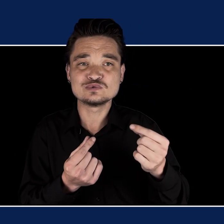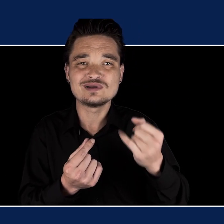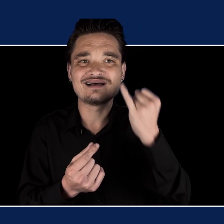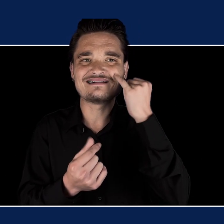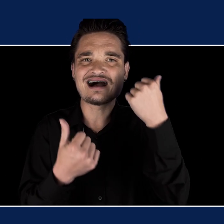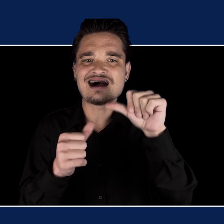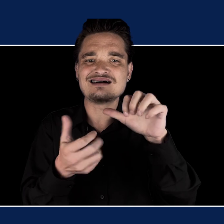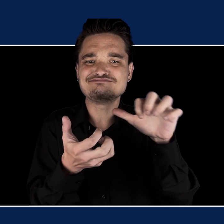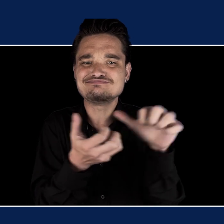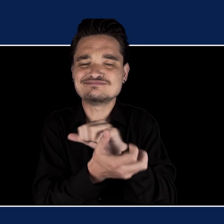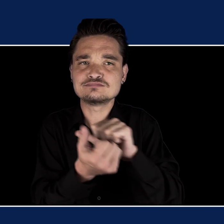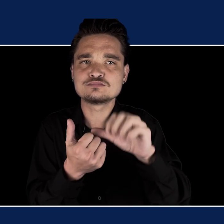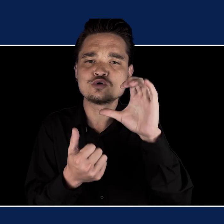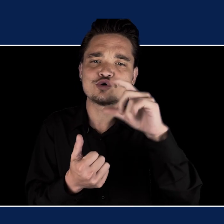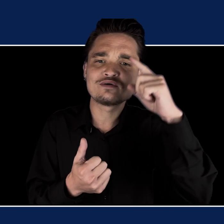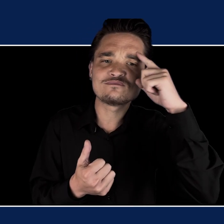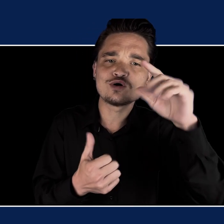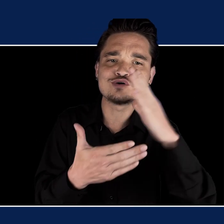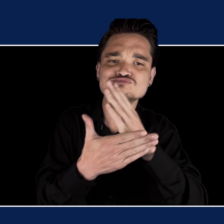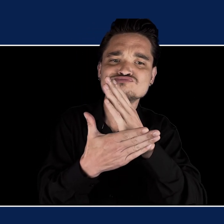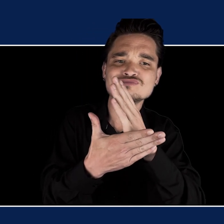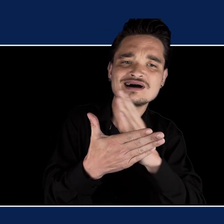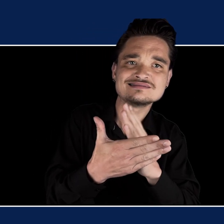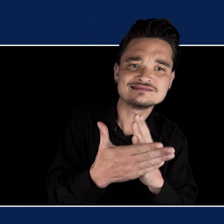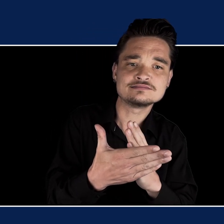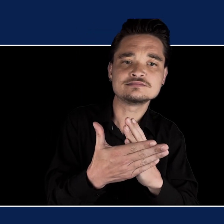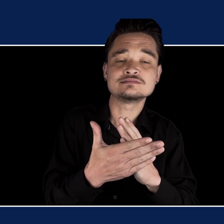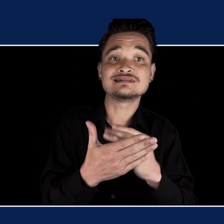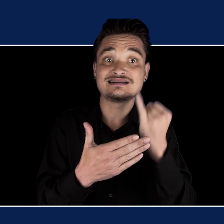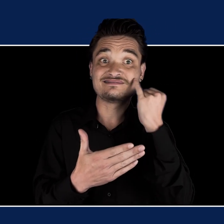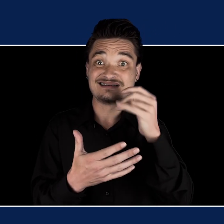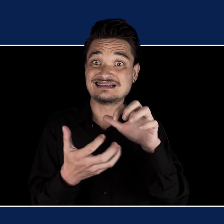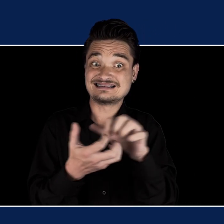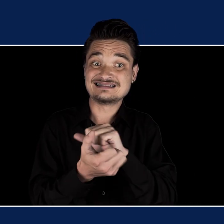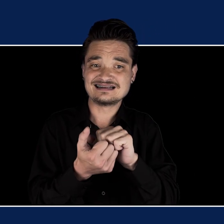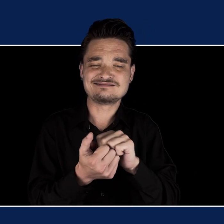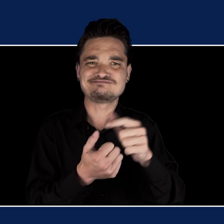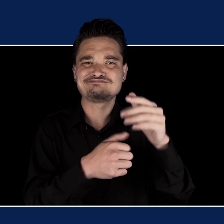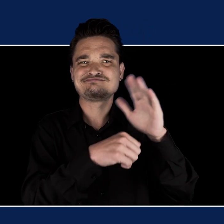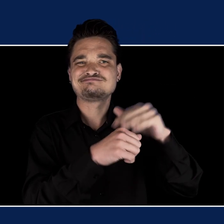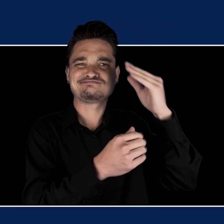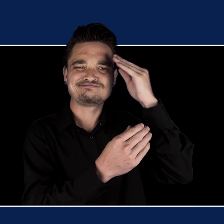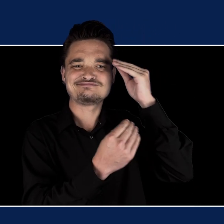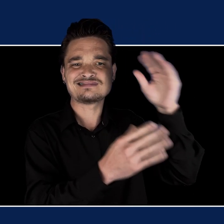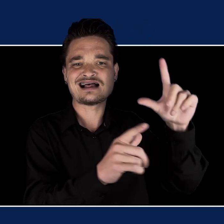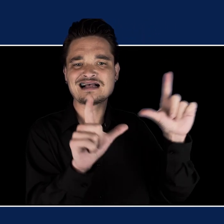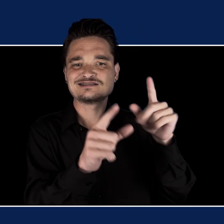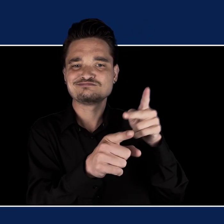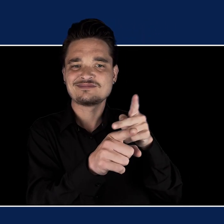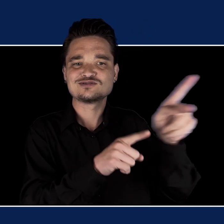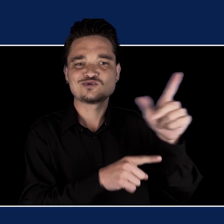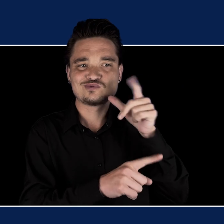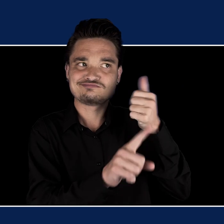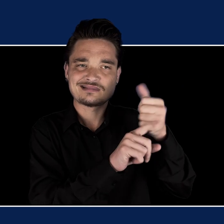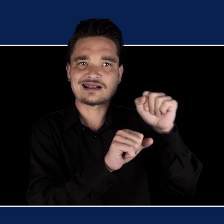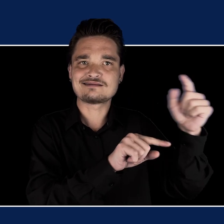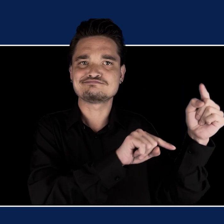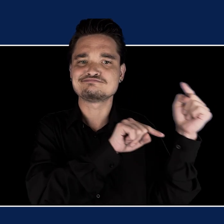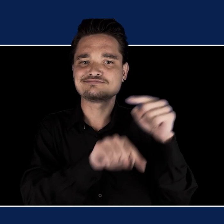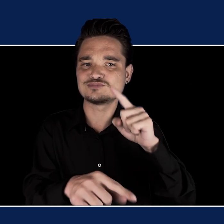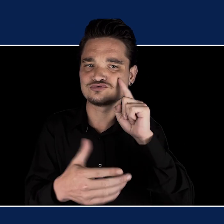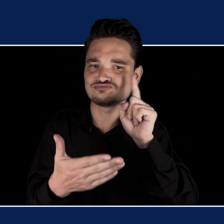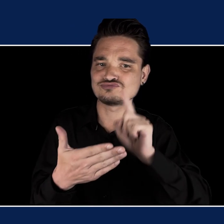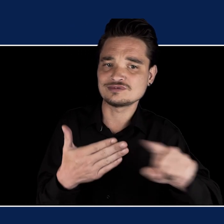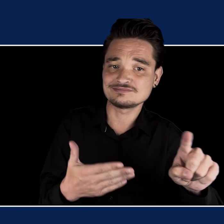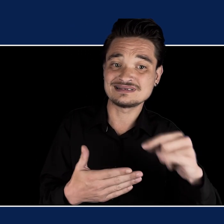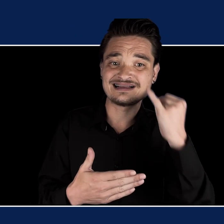for cracks. If it looks really damaged, call a licensed professional who can come check your well or spring. If